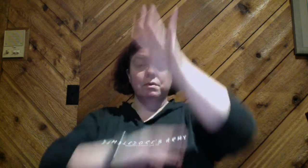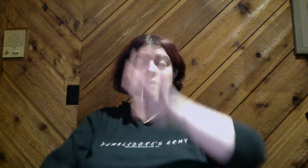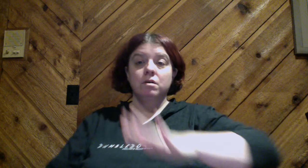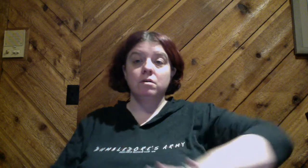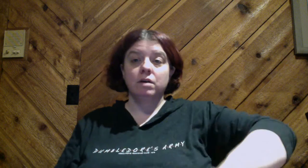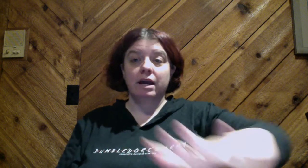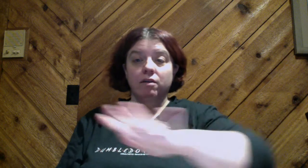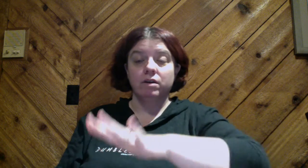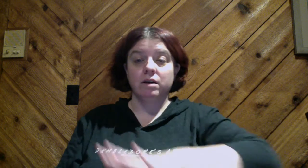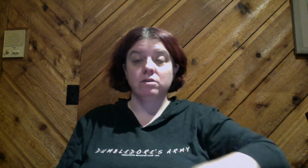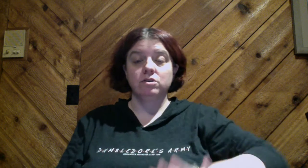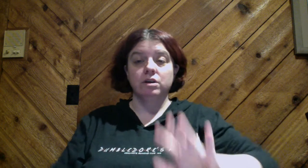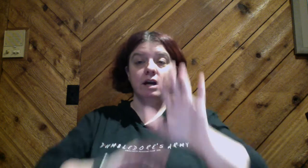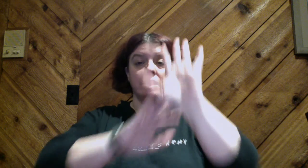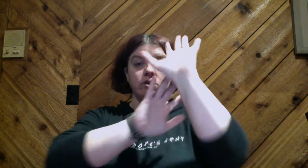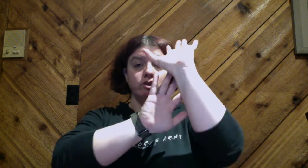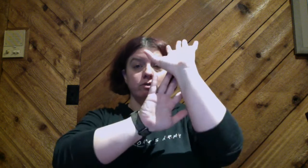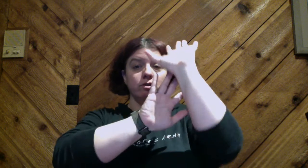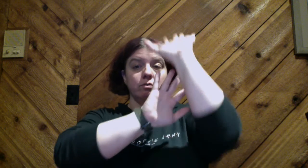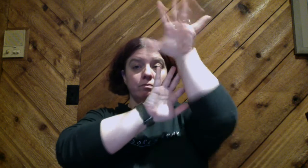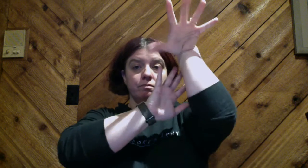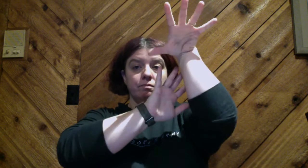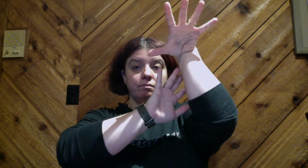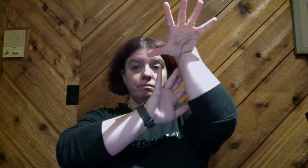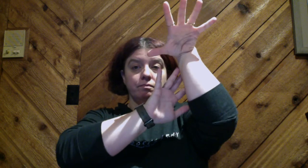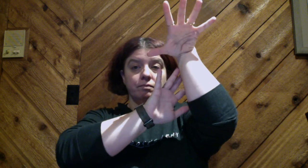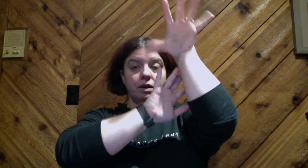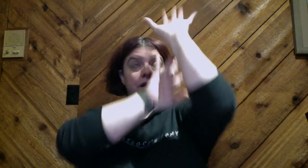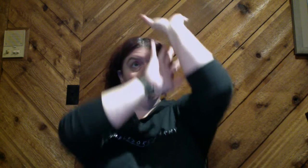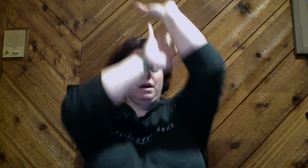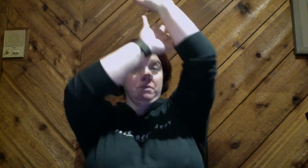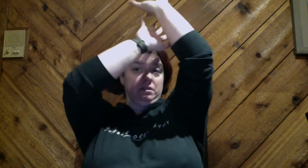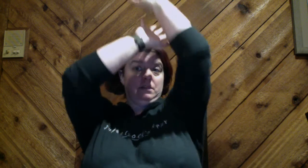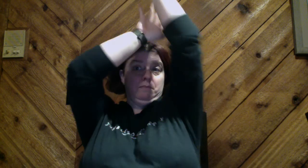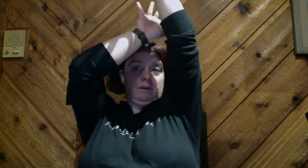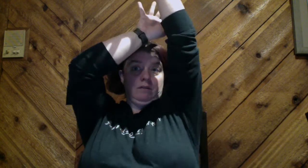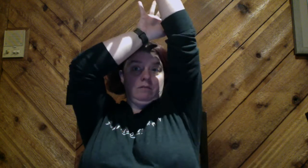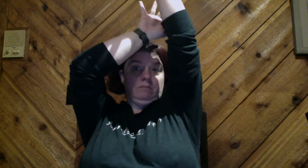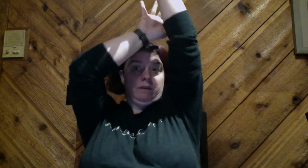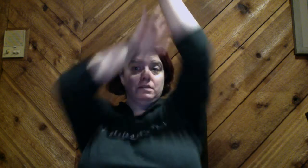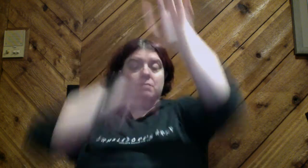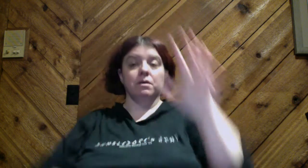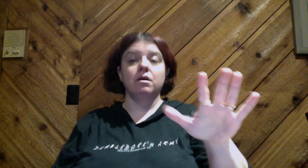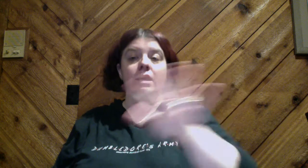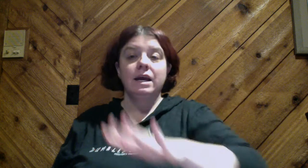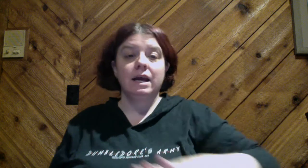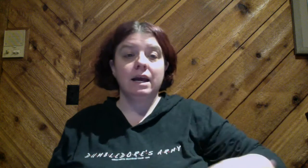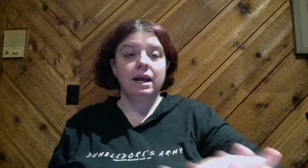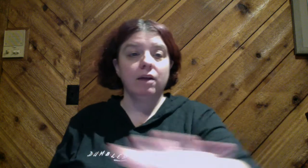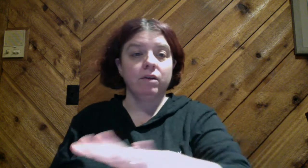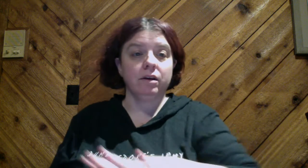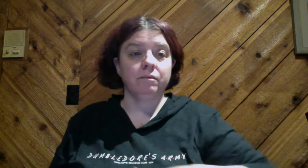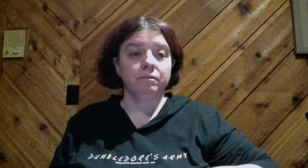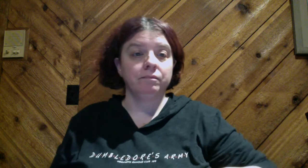Basketball area. So you're going to act like you're shooting a hoop. Okay, obviously it's up here. Basketball area.